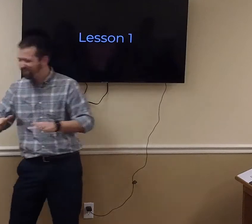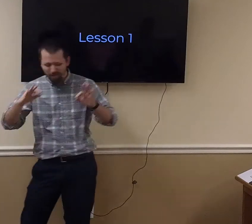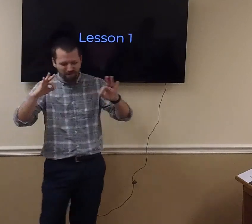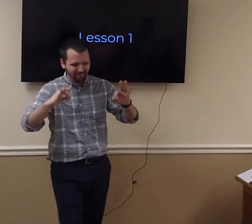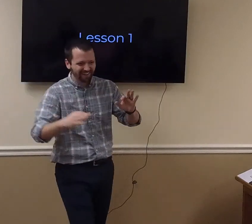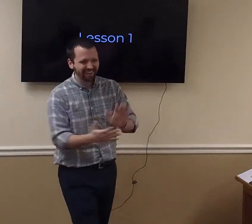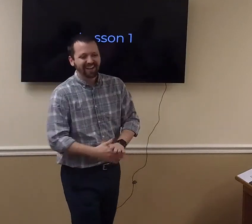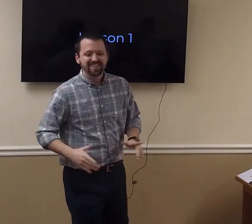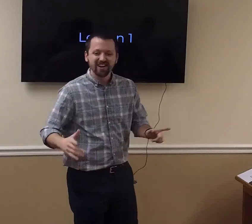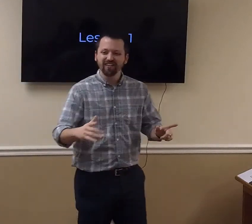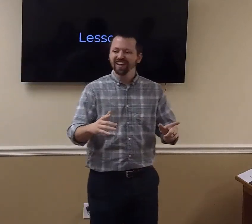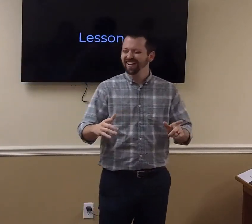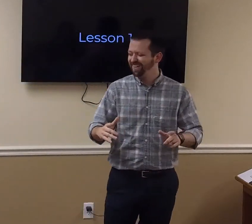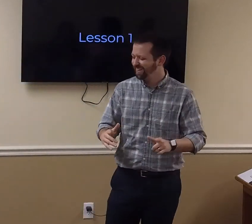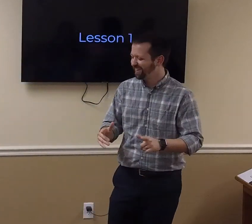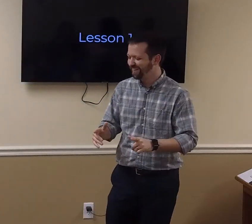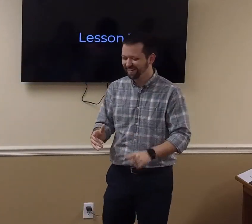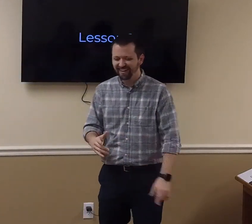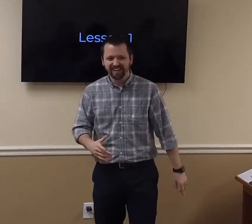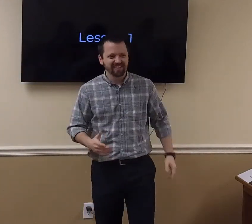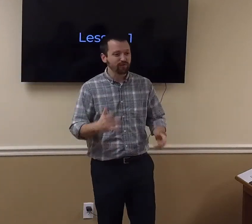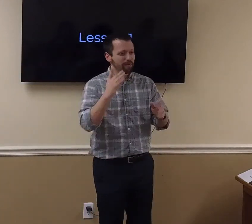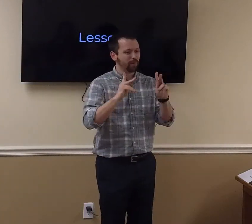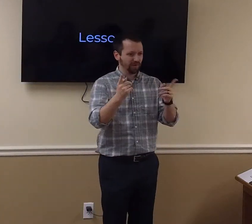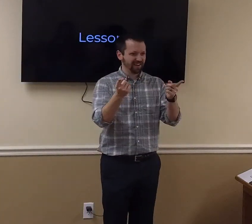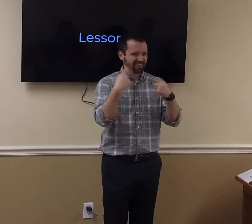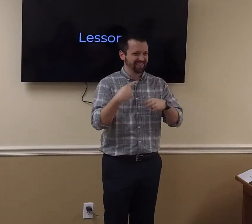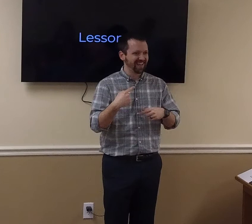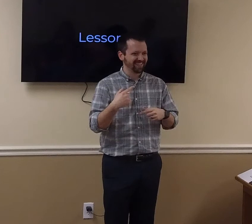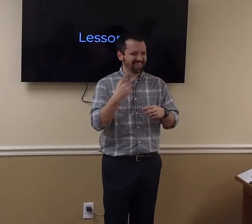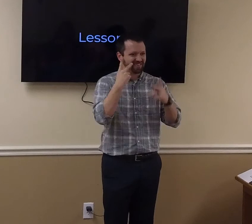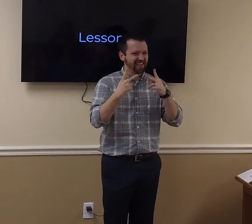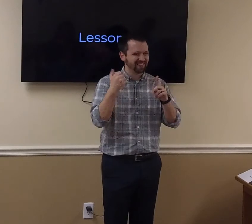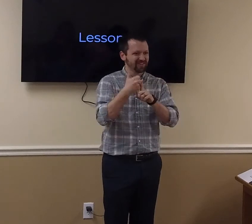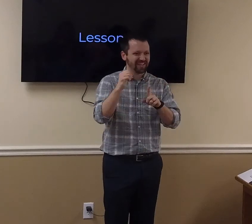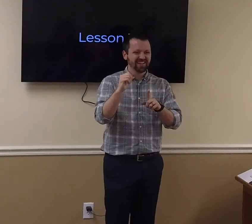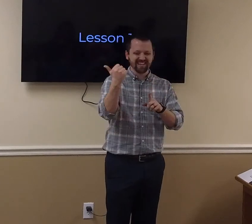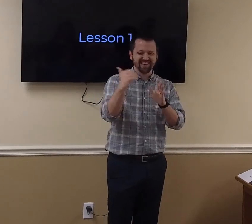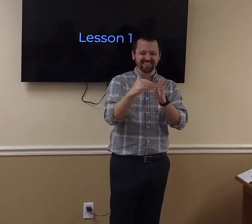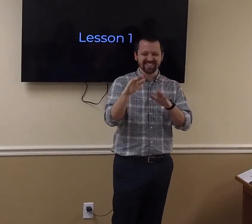Too funny. So, see, that's why people really come to this class. They hit 10,000